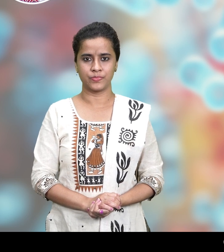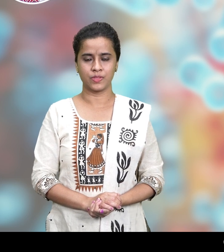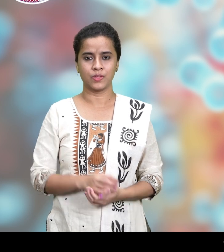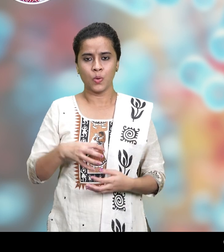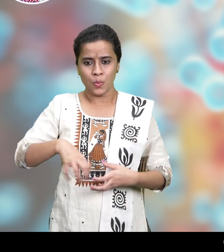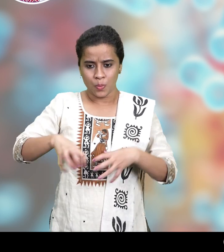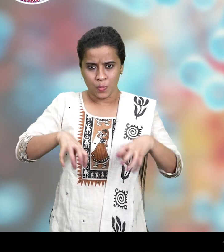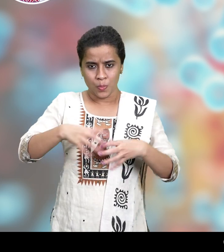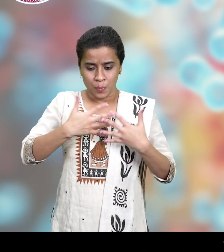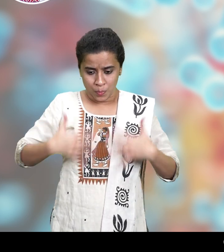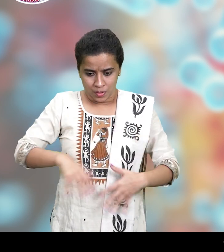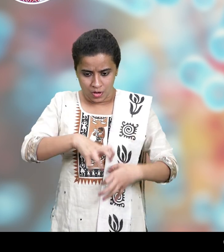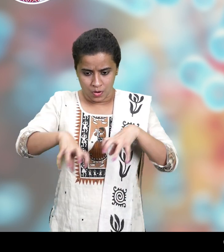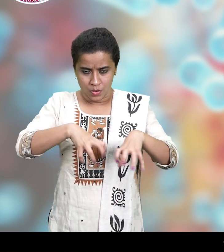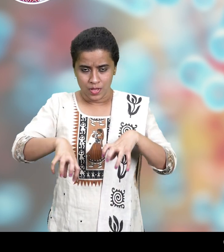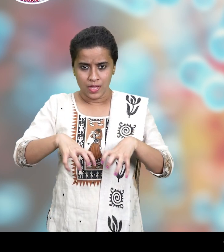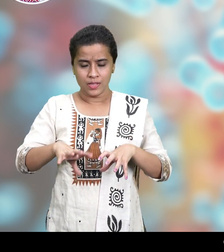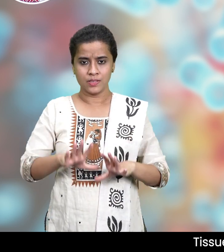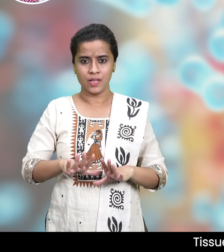organ-specific and